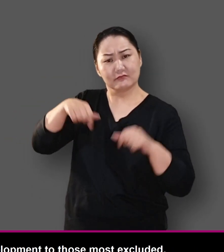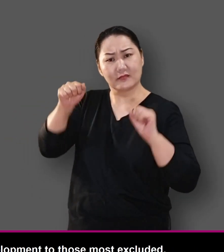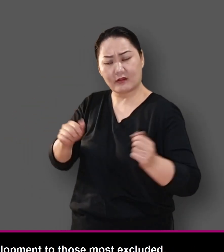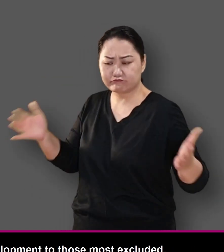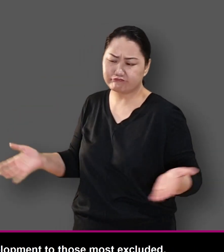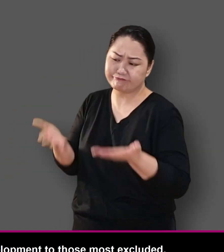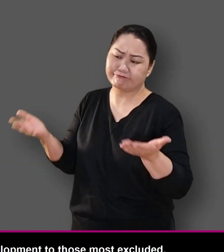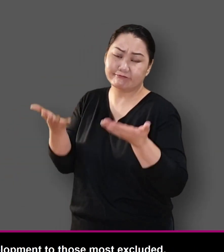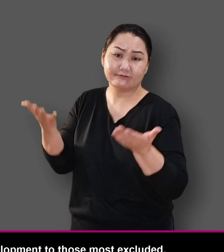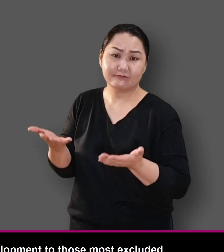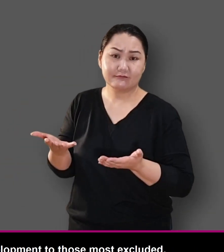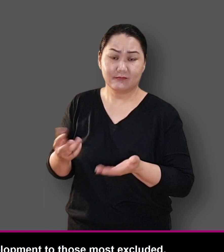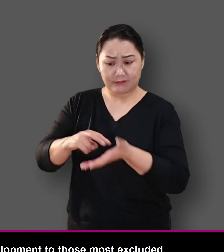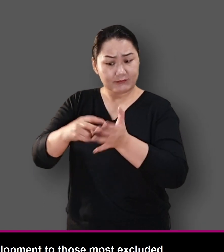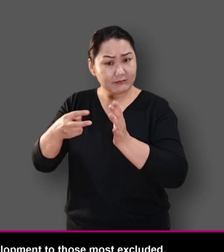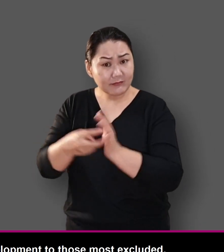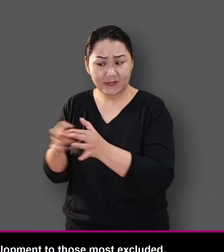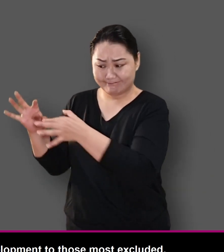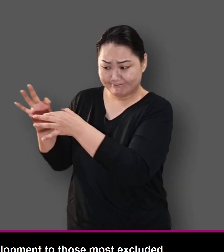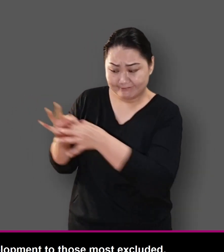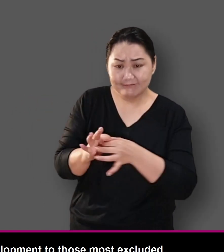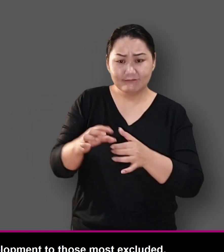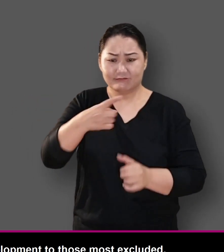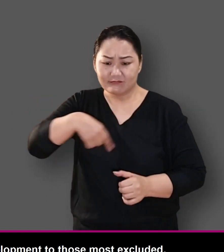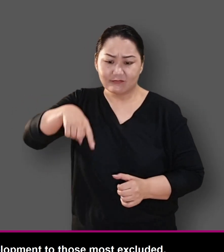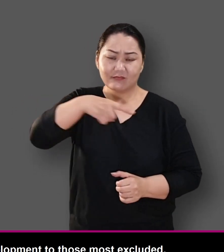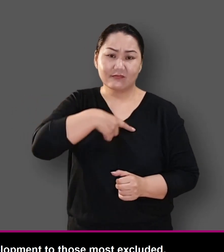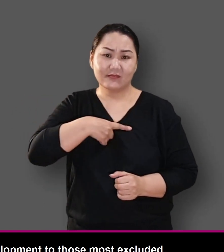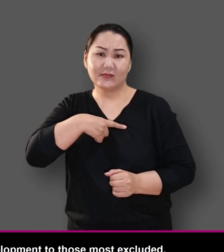to continue delivering development to those most excluded.